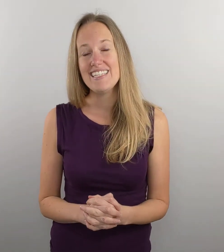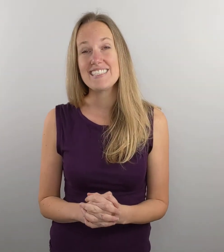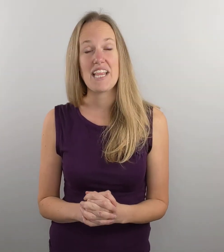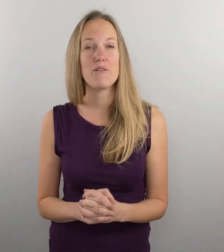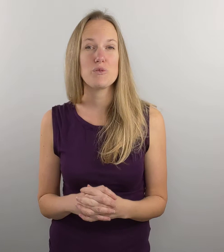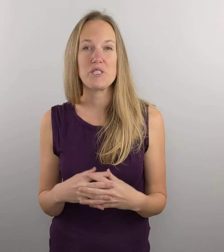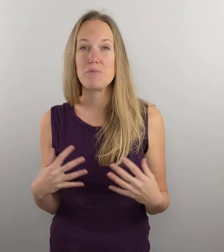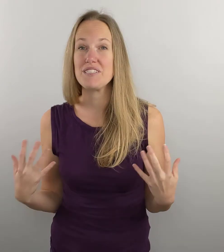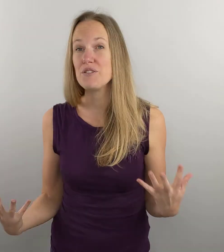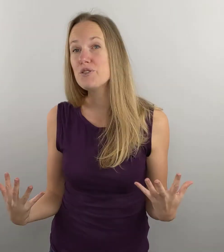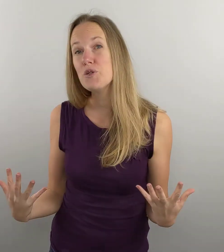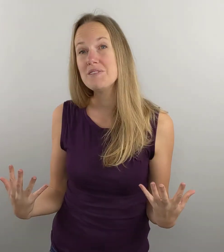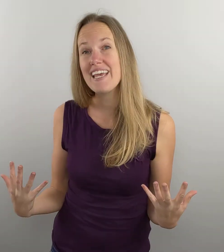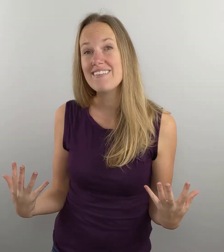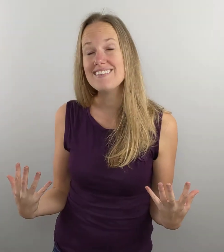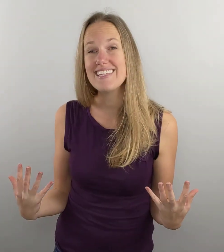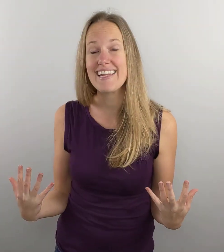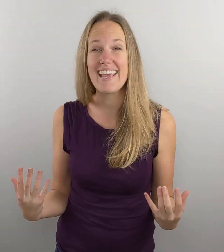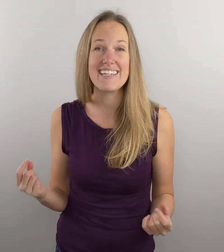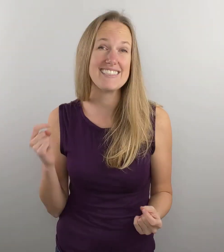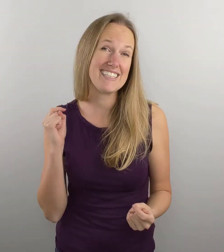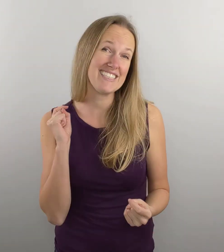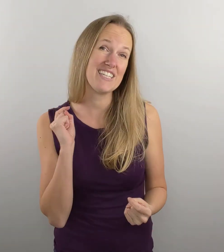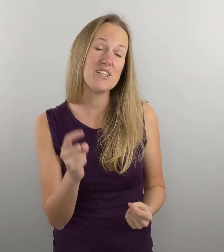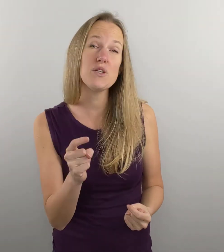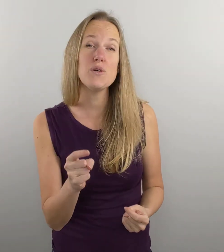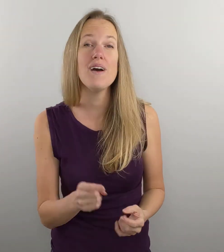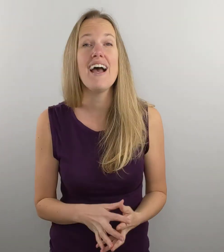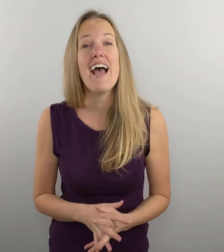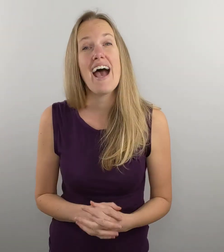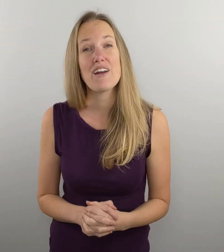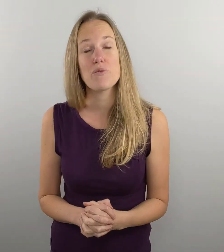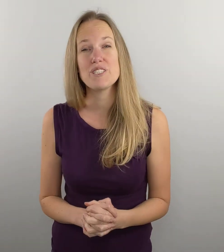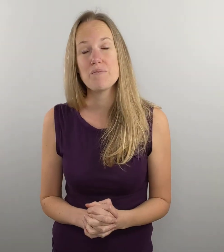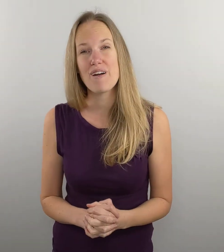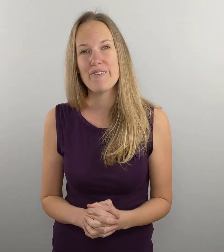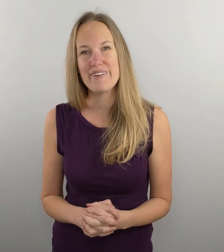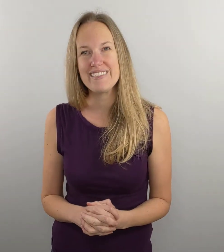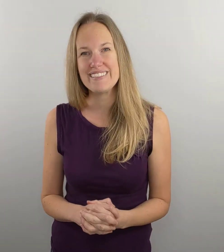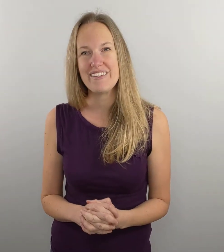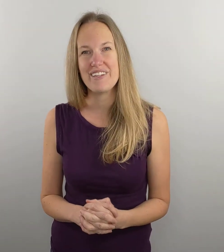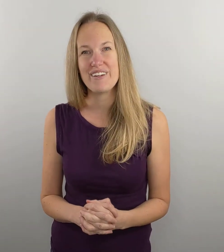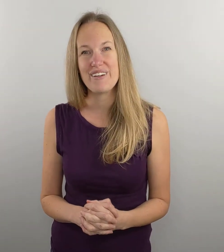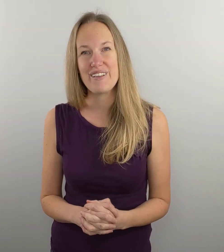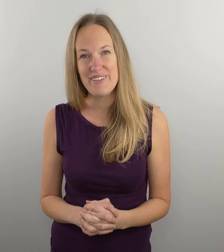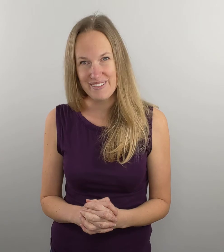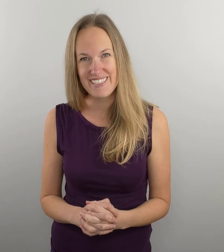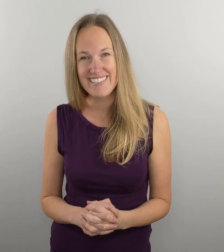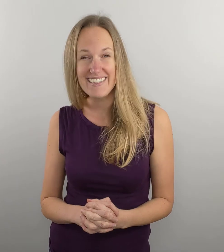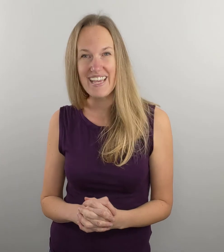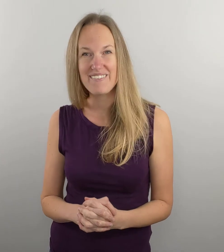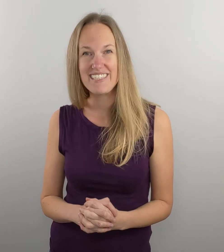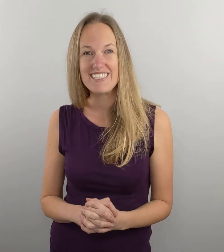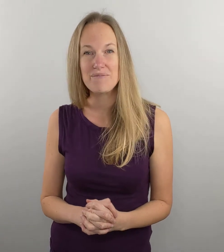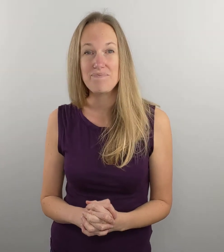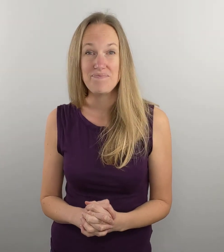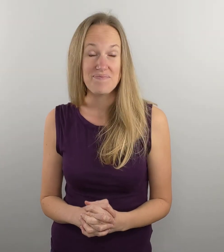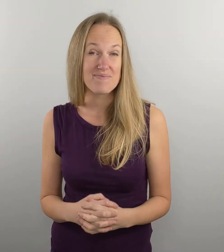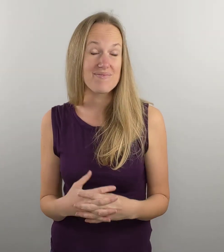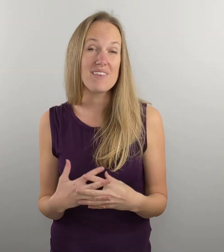Sign Language Worship is a YouTube channel dedicated to teaching you how to worship our Lord and Savior using sign language. And